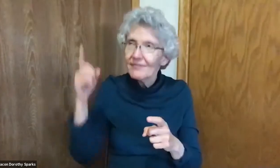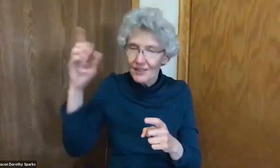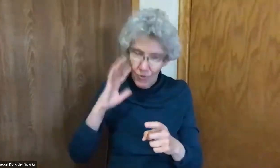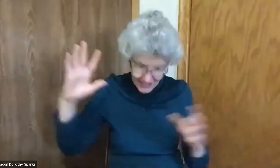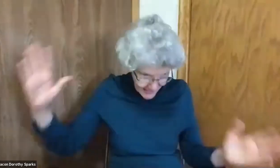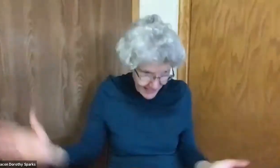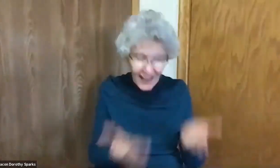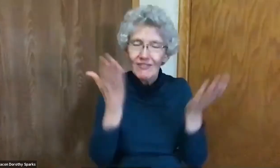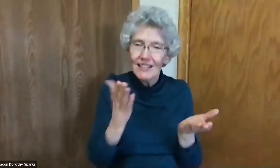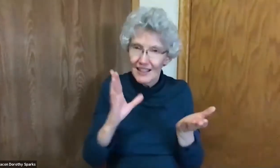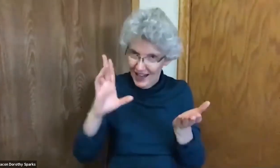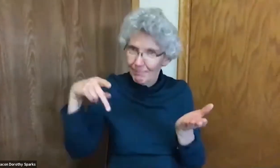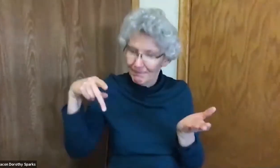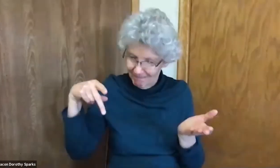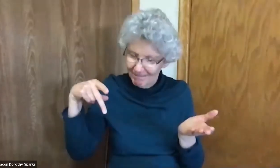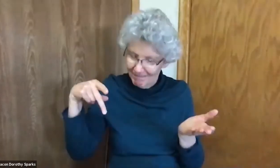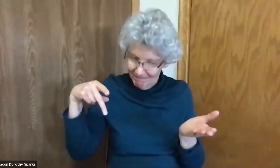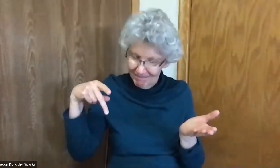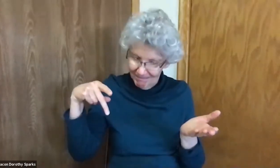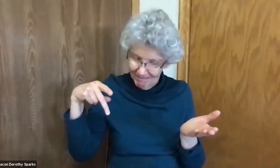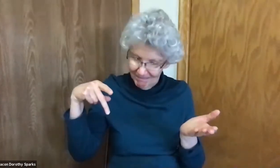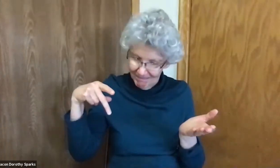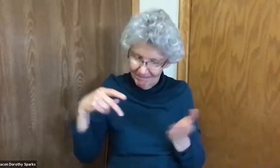You fill the hungry with good things.